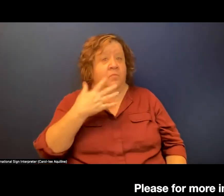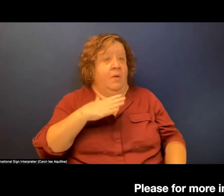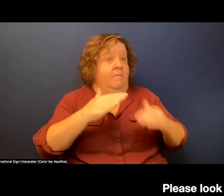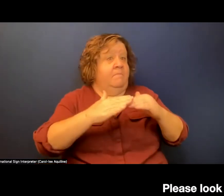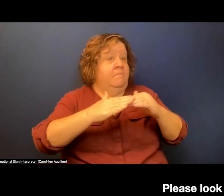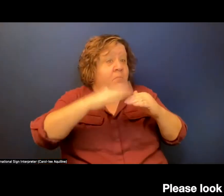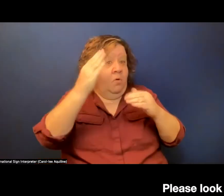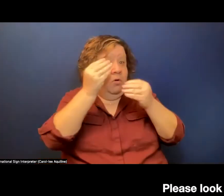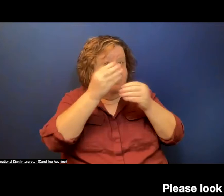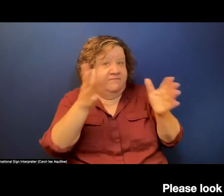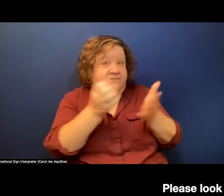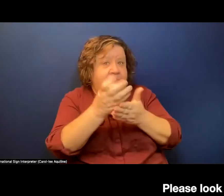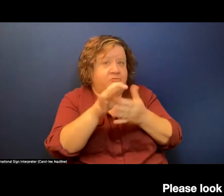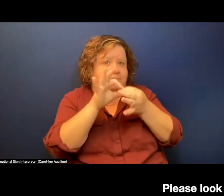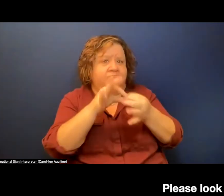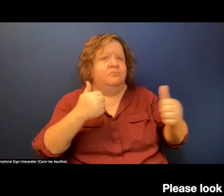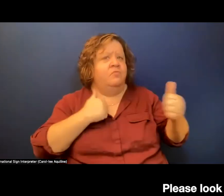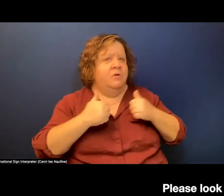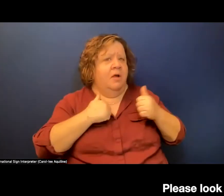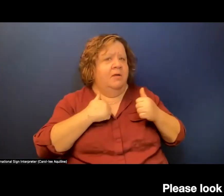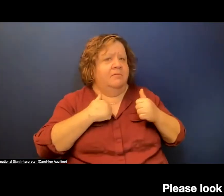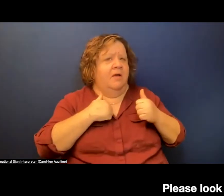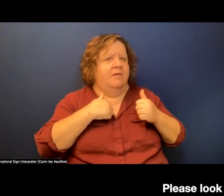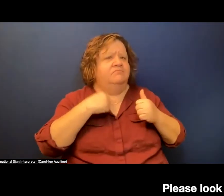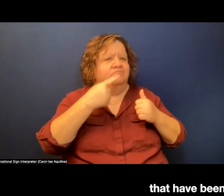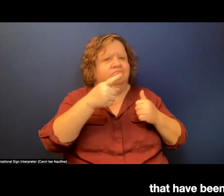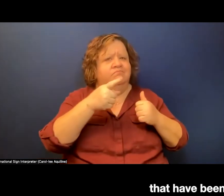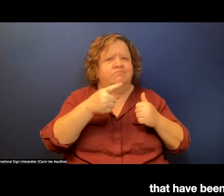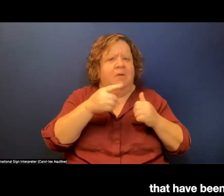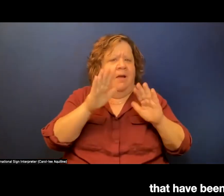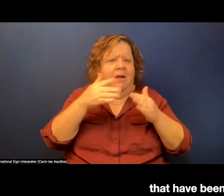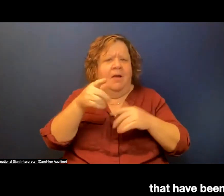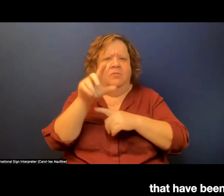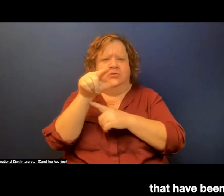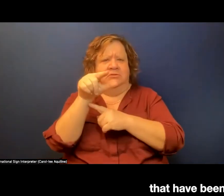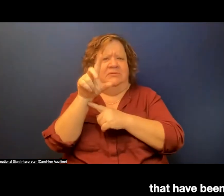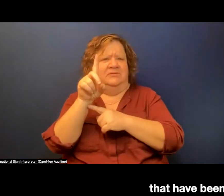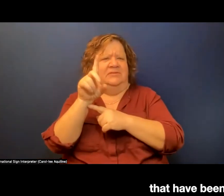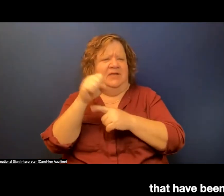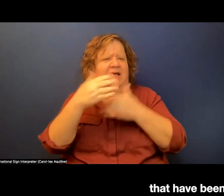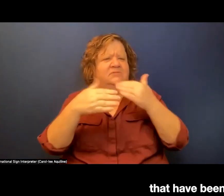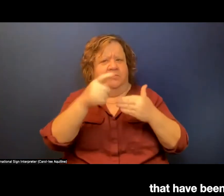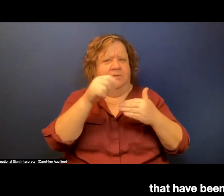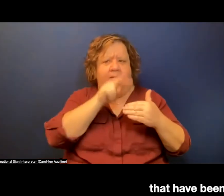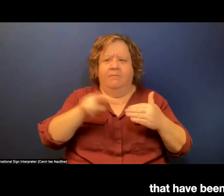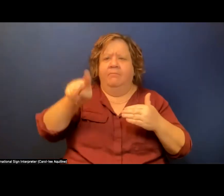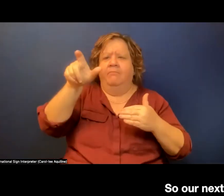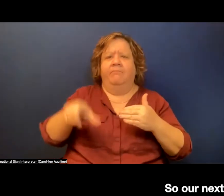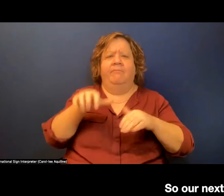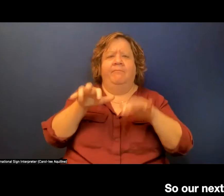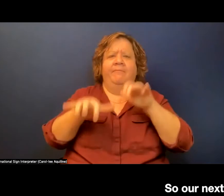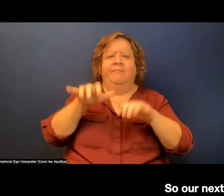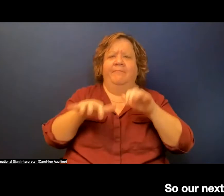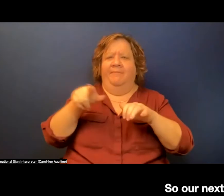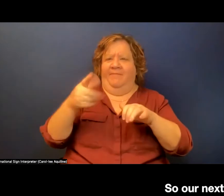GDS advocacy, please look through the charts the links that have been shared in the charts, and for more information, we'll